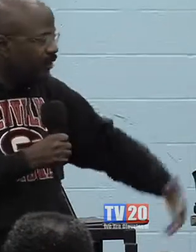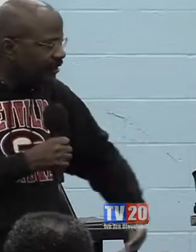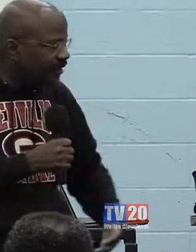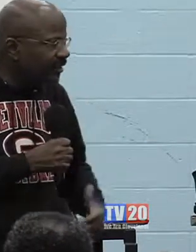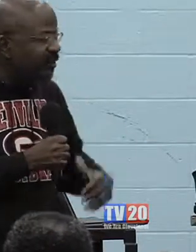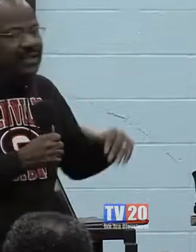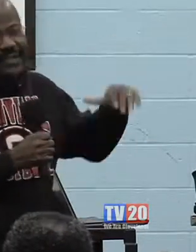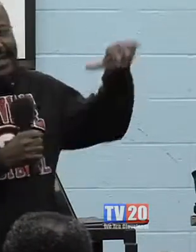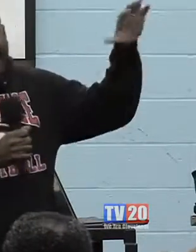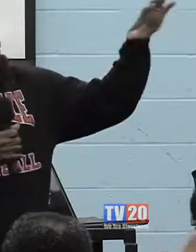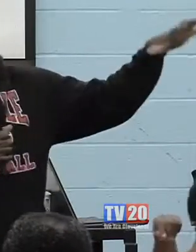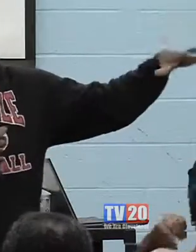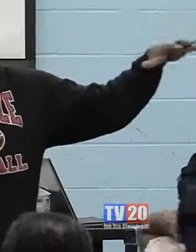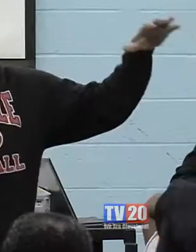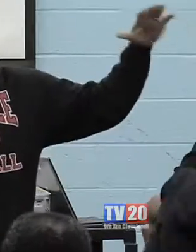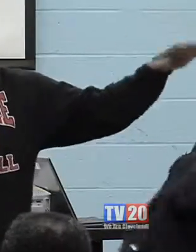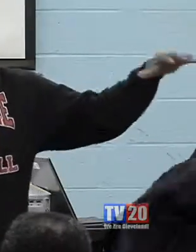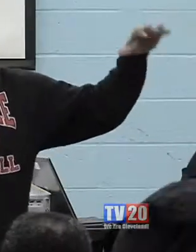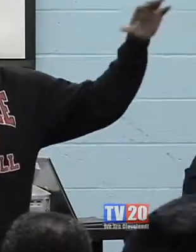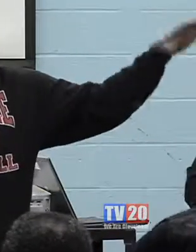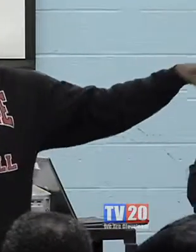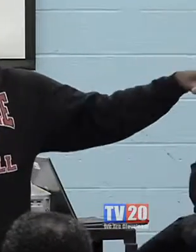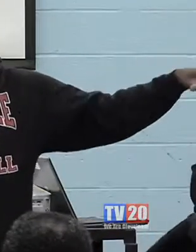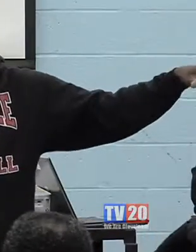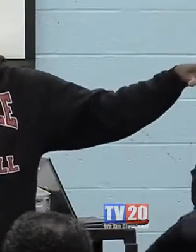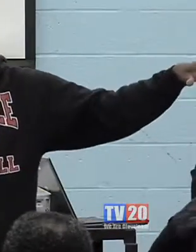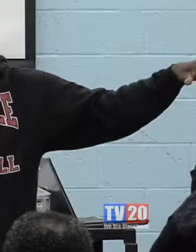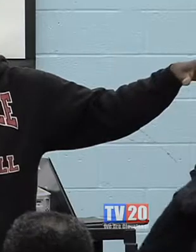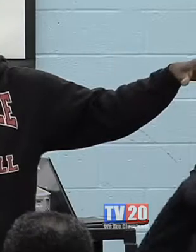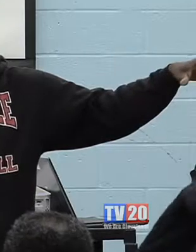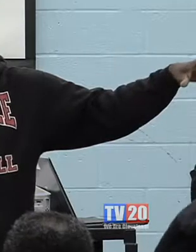Eric Gordon, and I even talk with the governor.